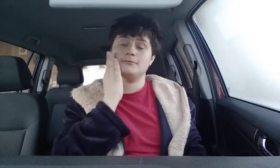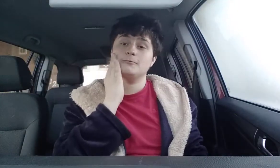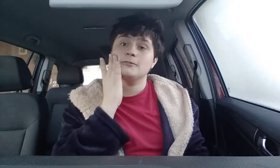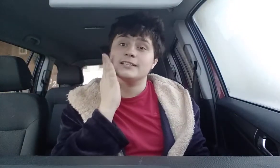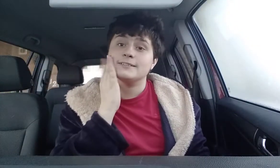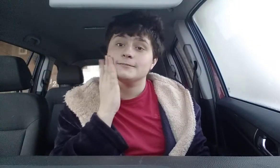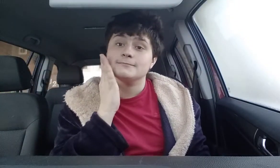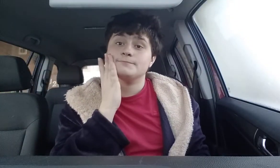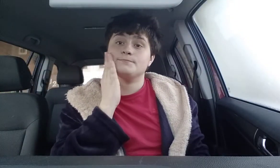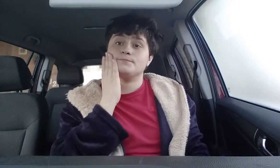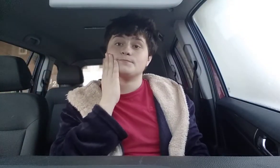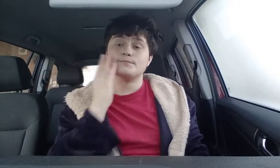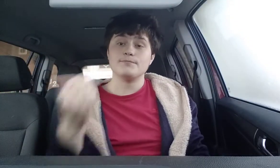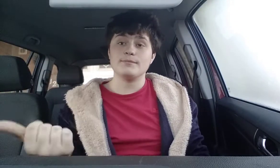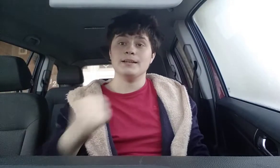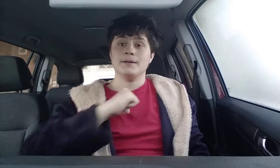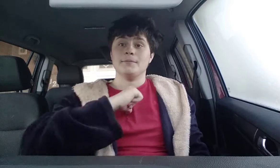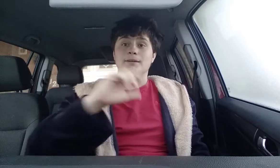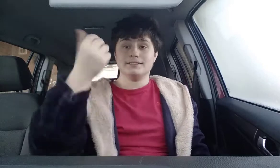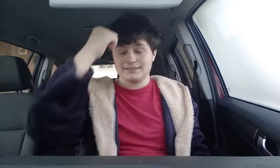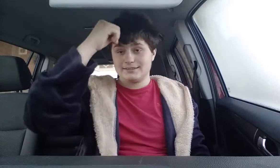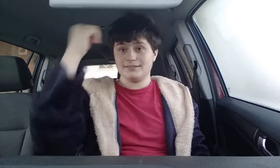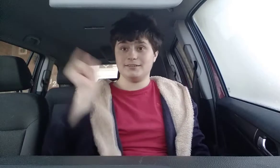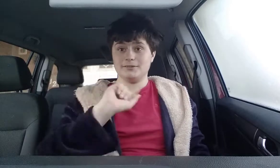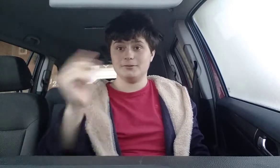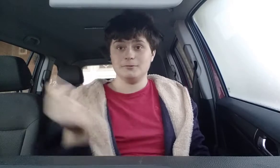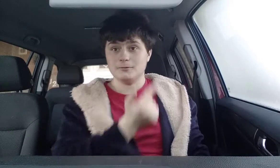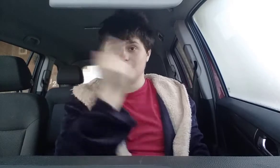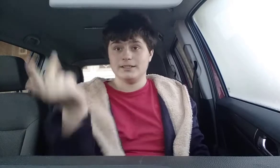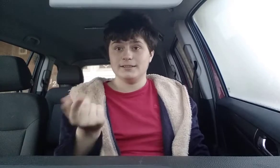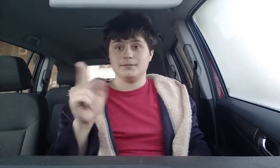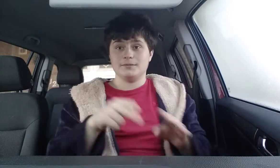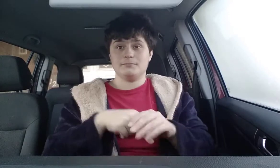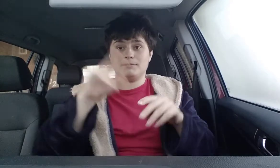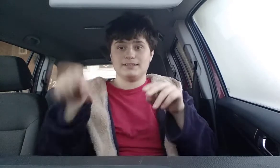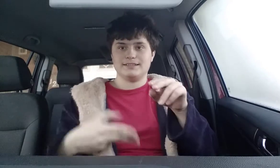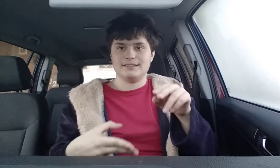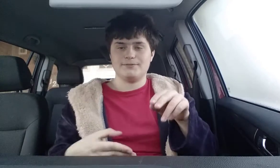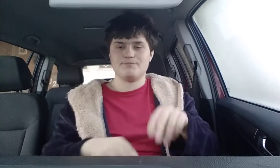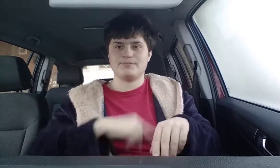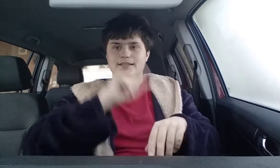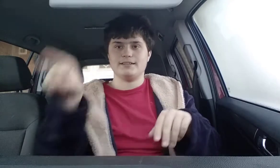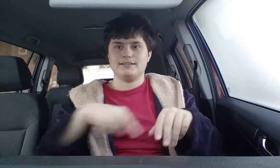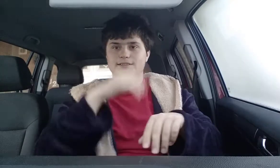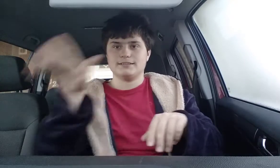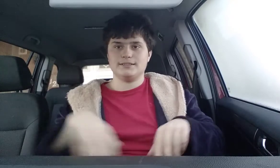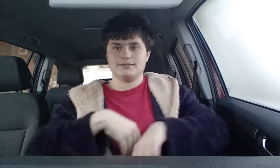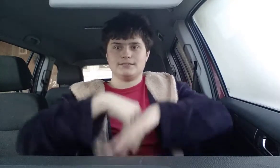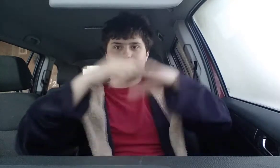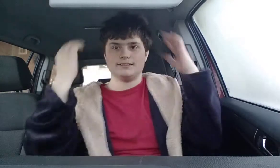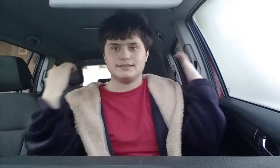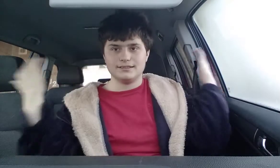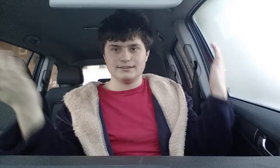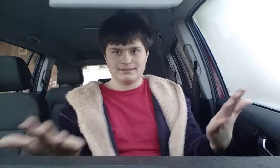when, But I know we'll meet again, some sunny